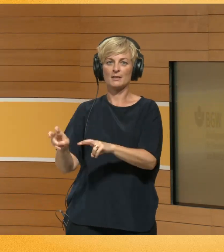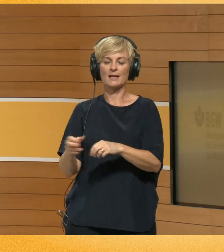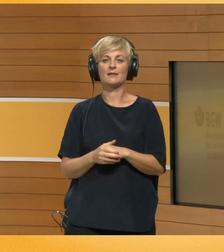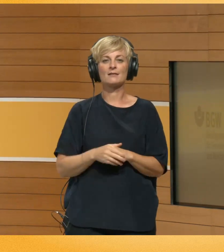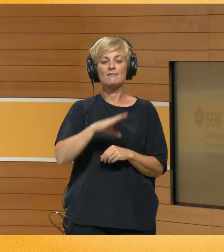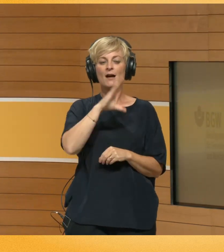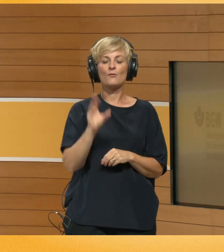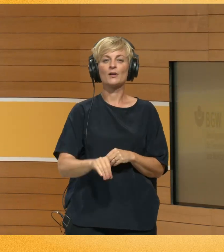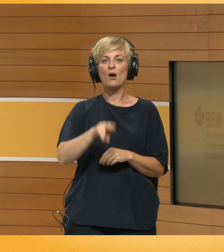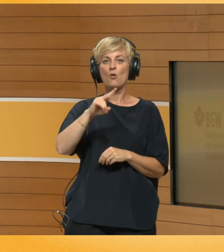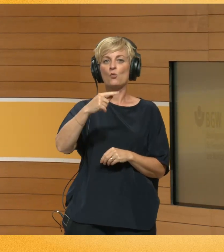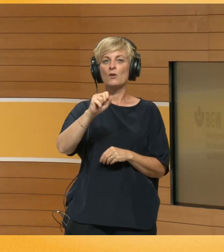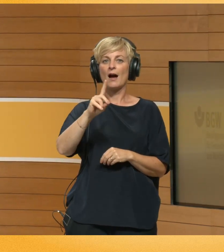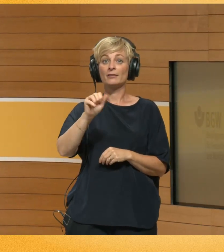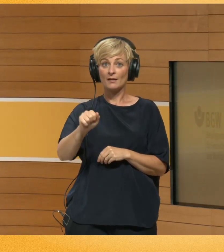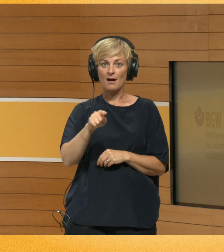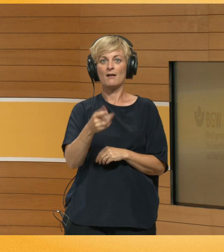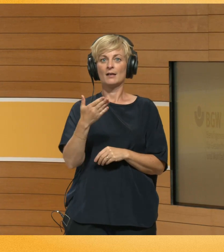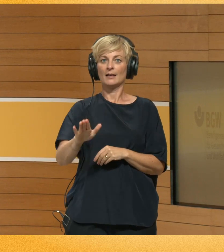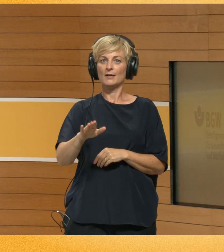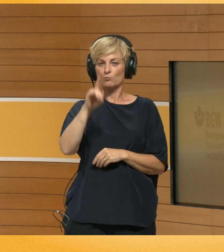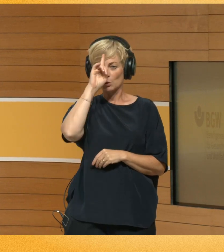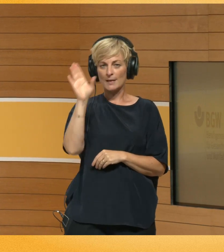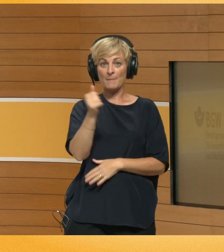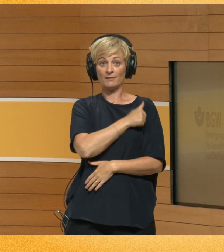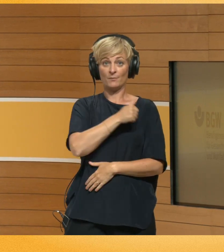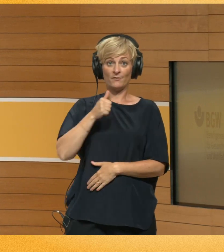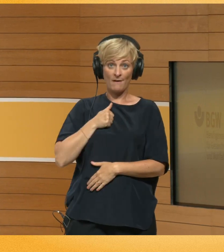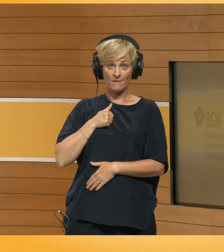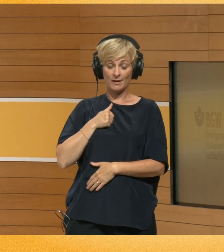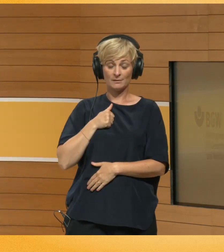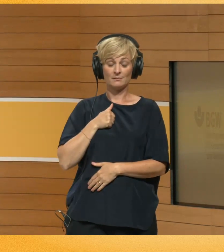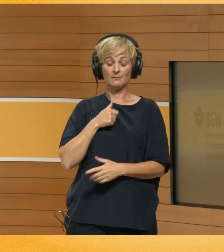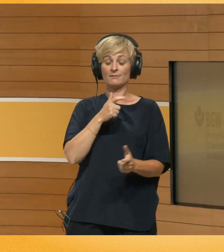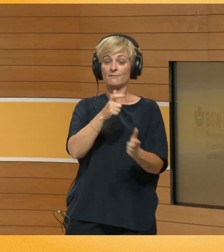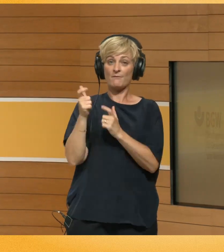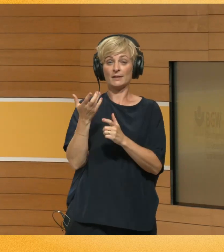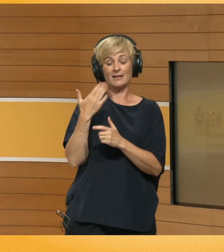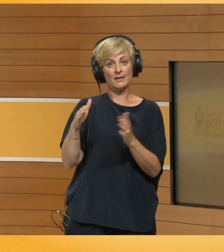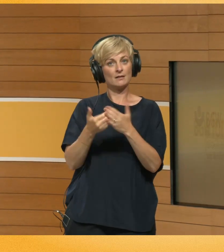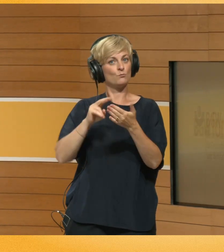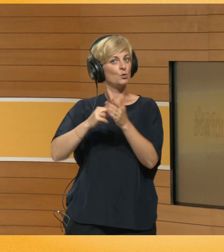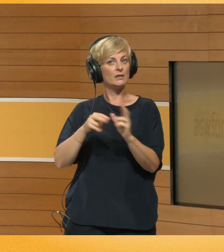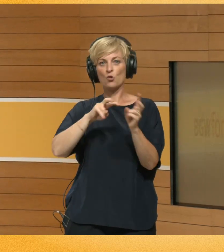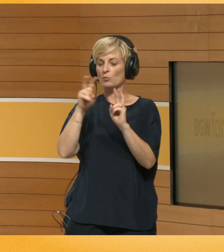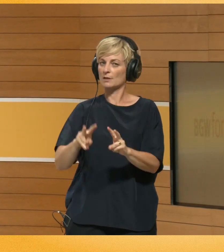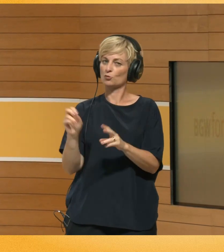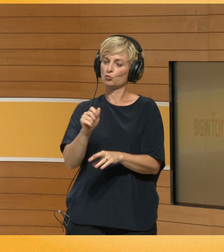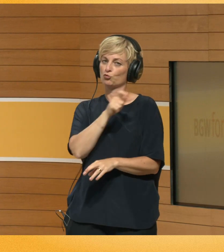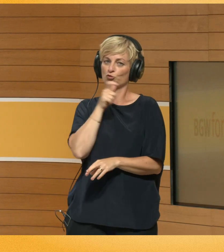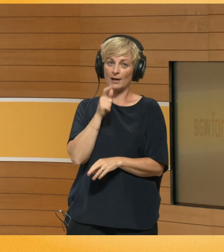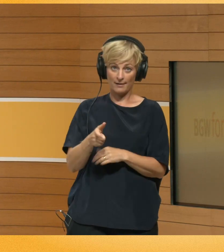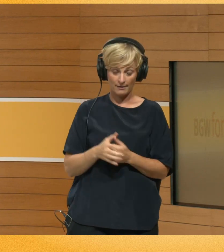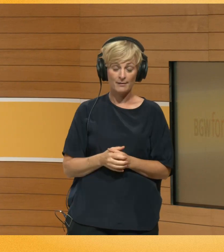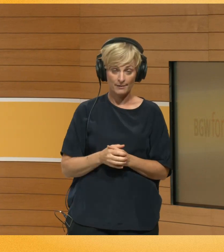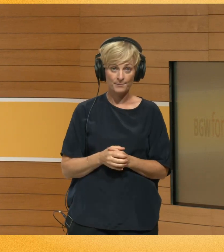to enforce even the restriction of non-vaccinated people's movement.